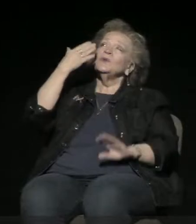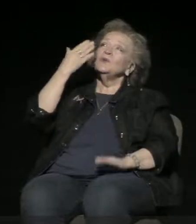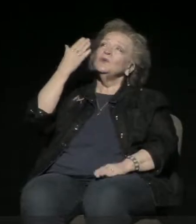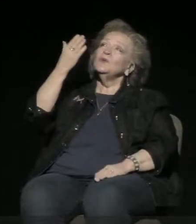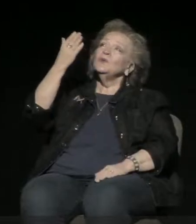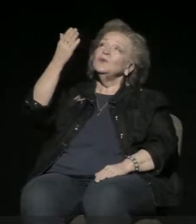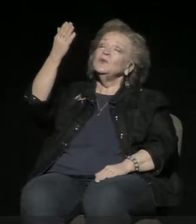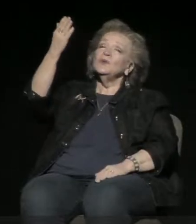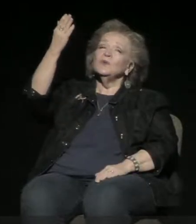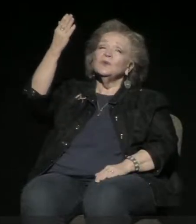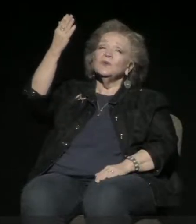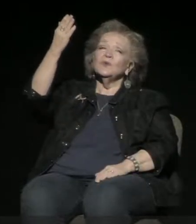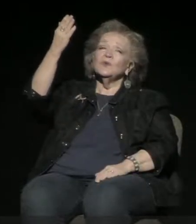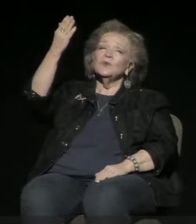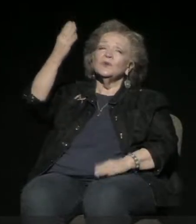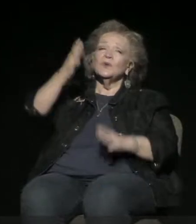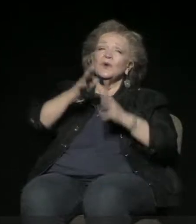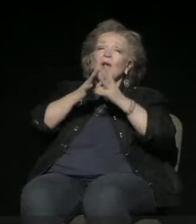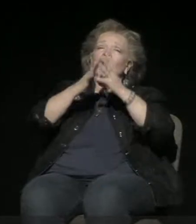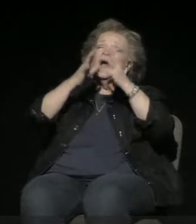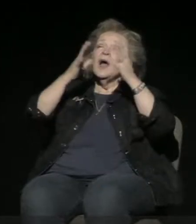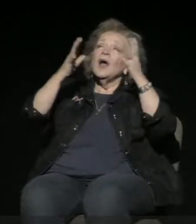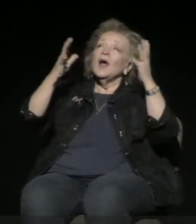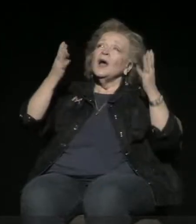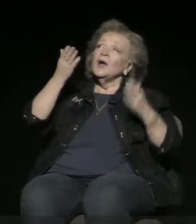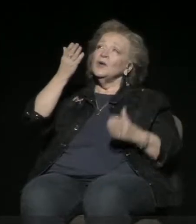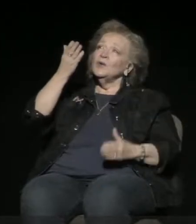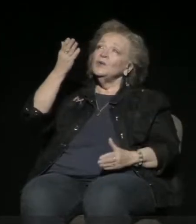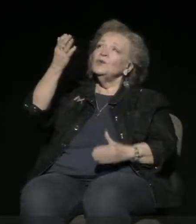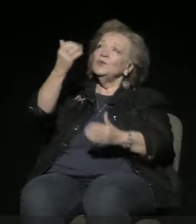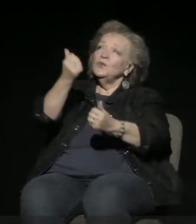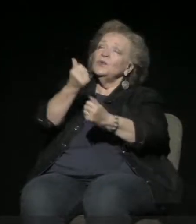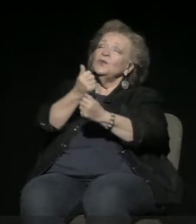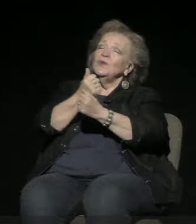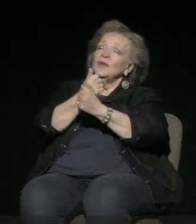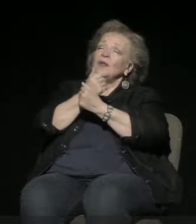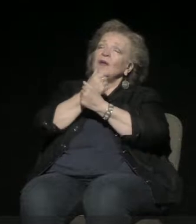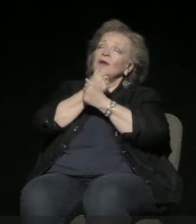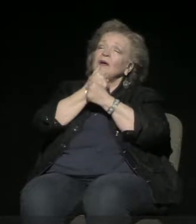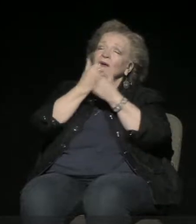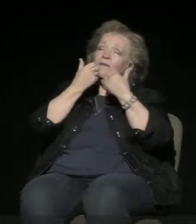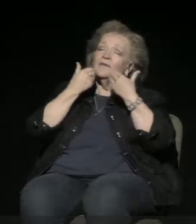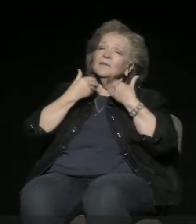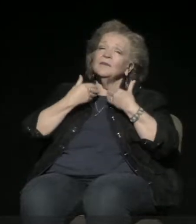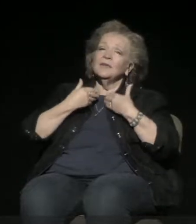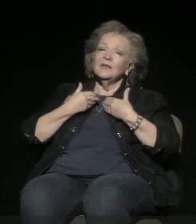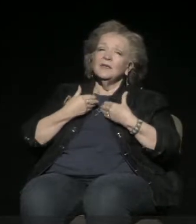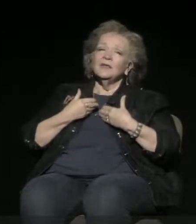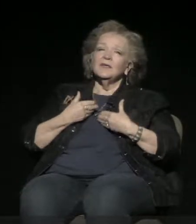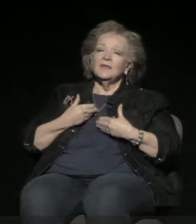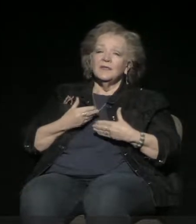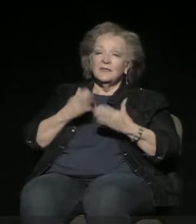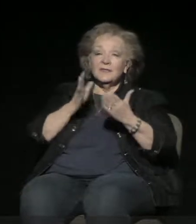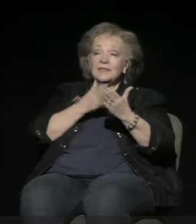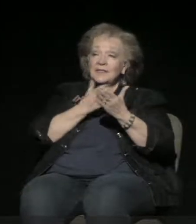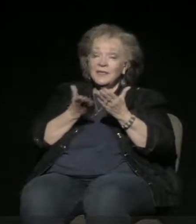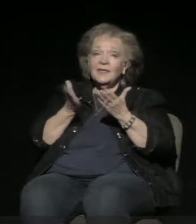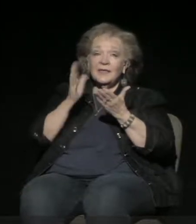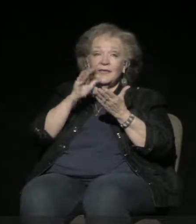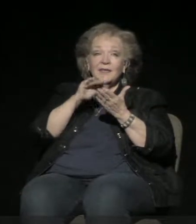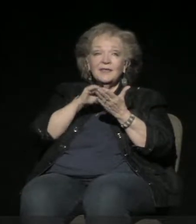How you love me Sing that again